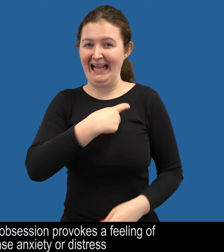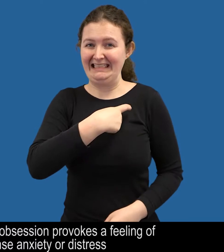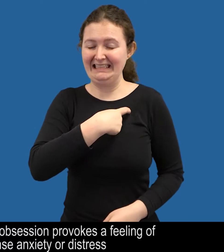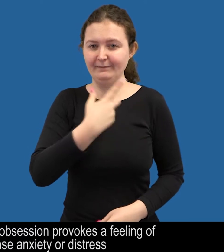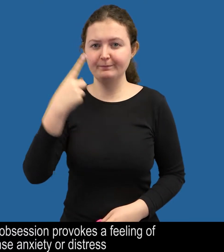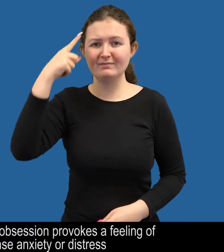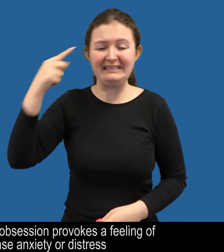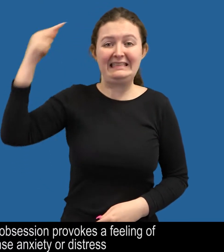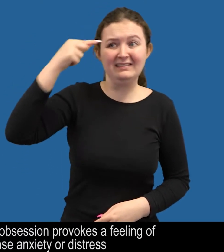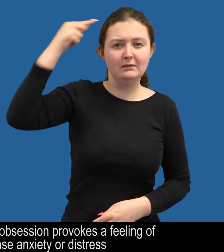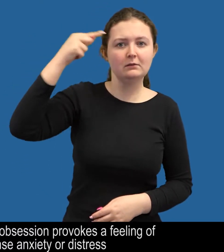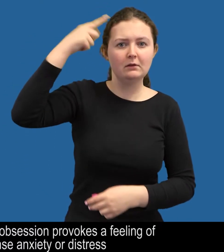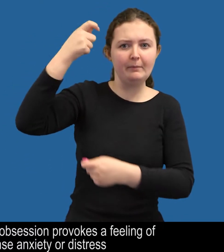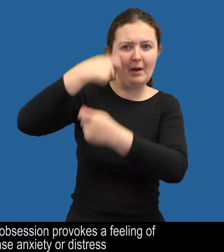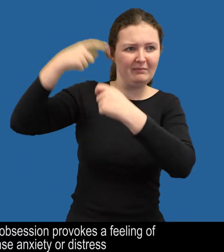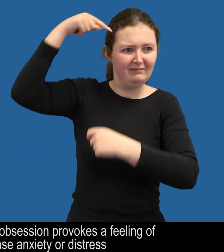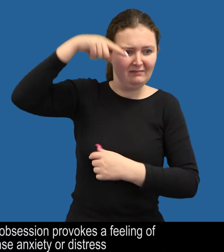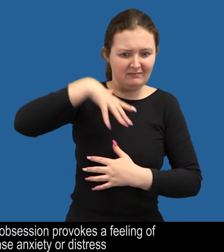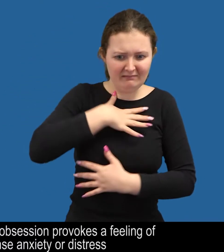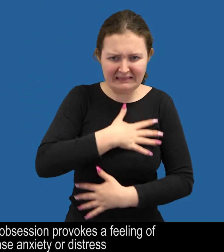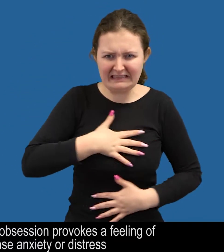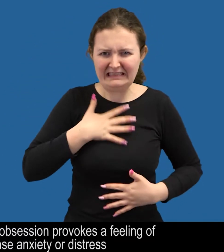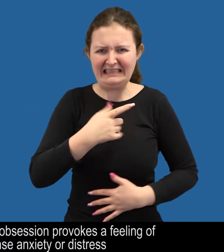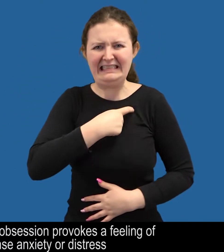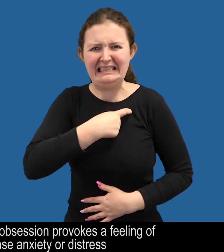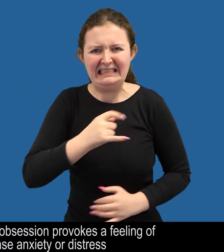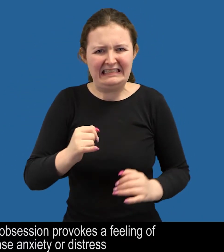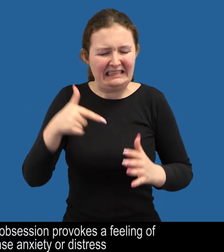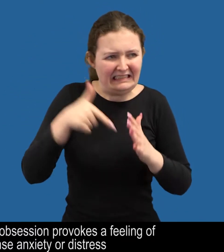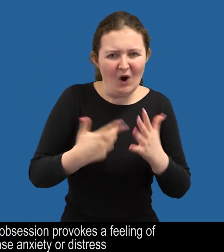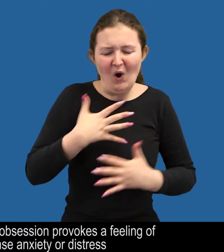Anxiety, the obsession provokes a feeling of intense anxiety or distress.